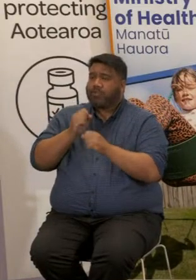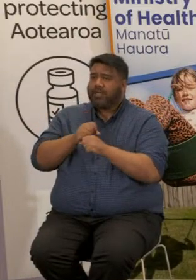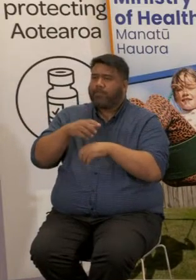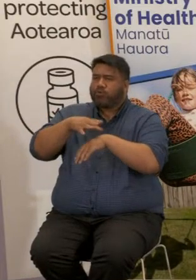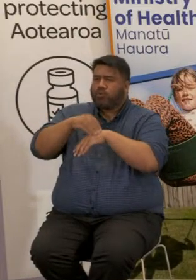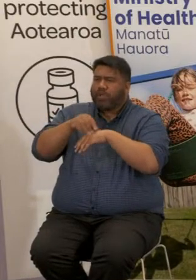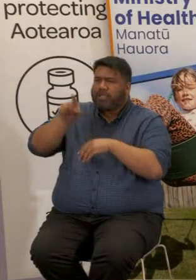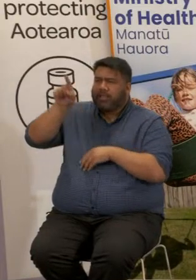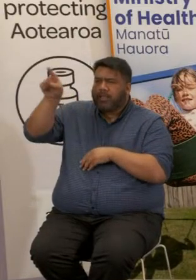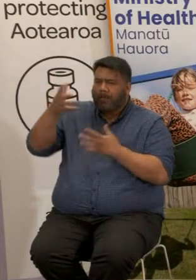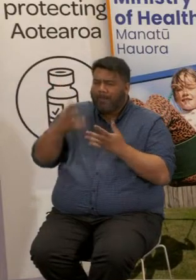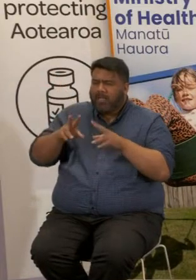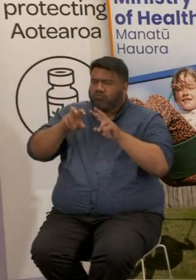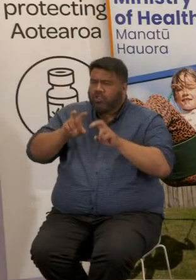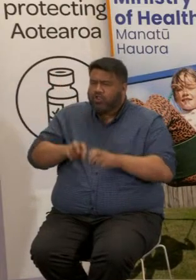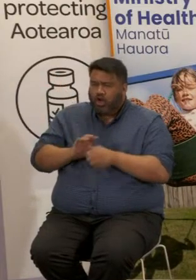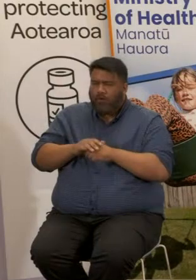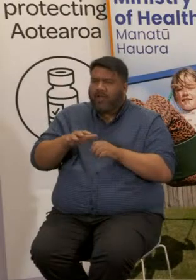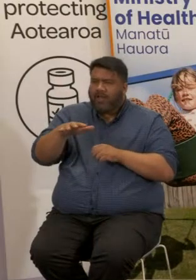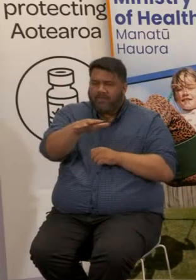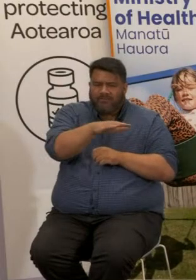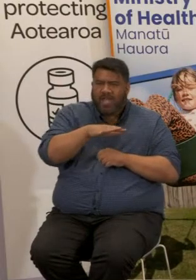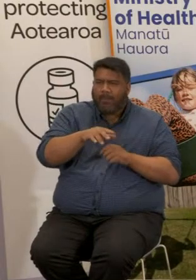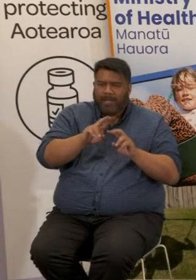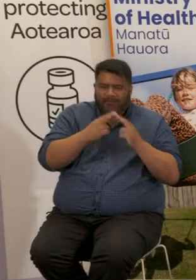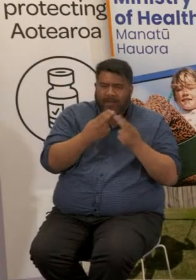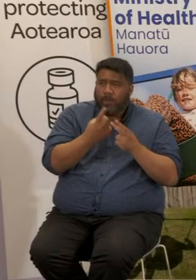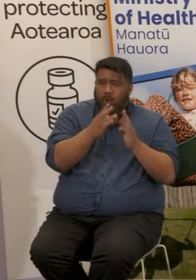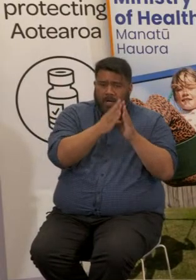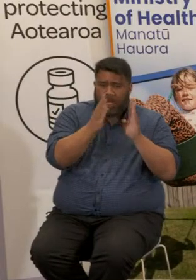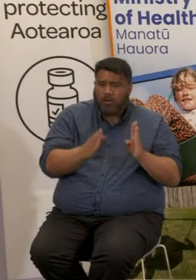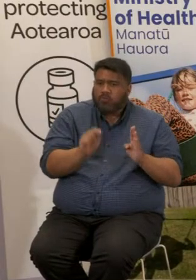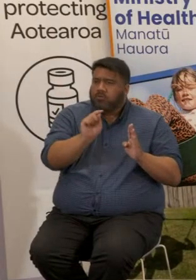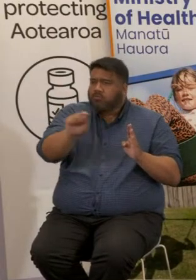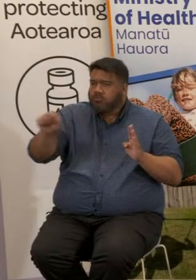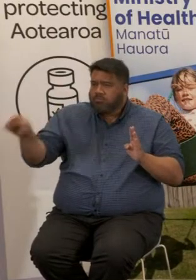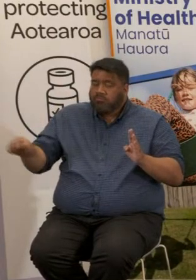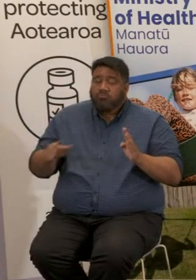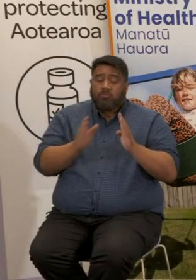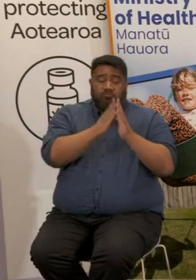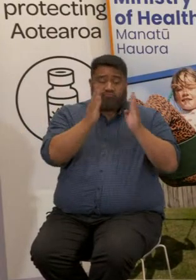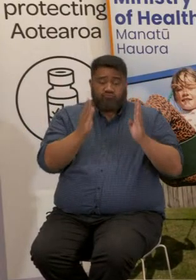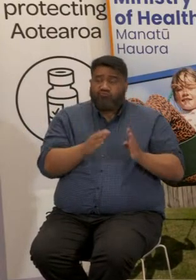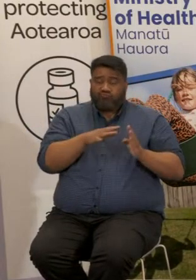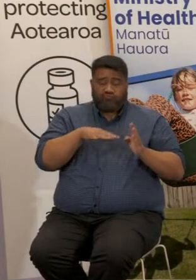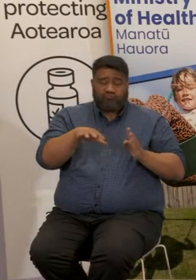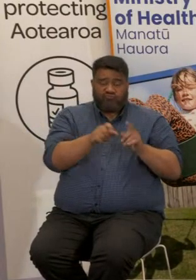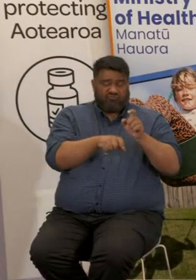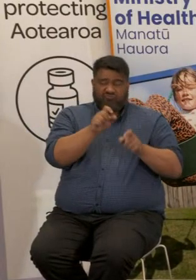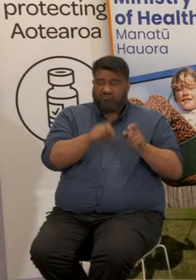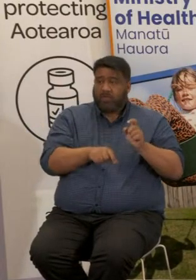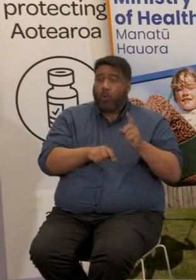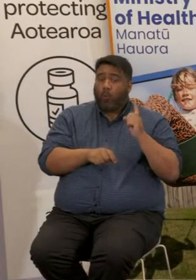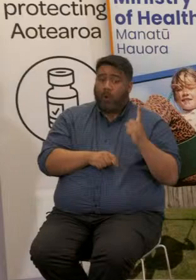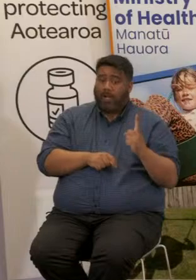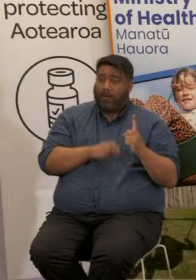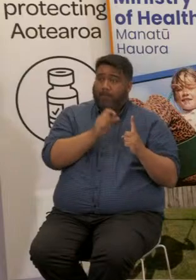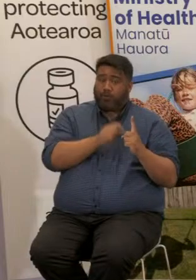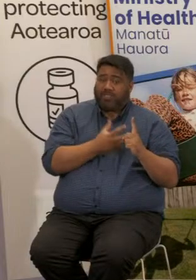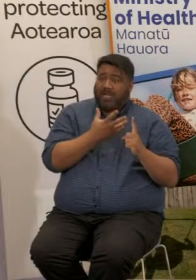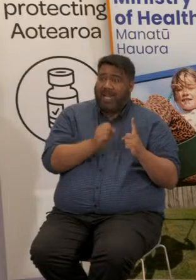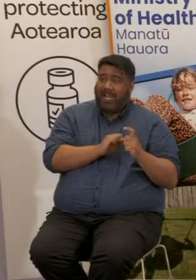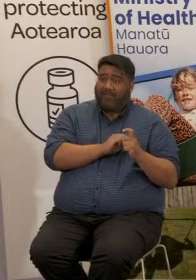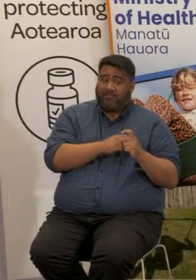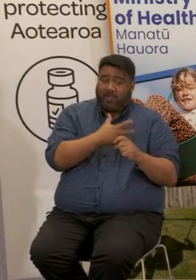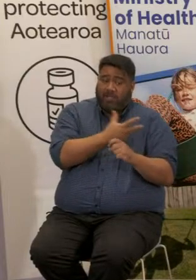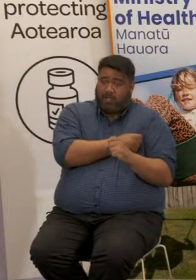within these households, if one member of the household was immune, such as if they were vaccinated or recovered from COVID, they reduced